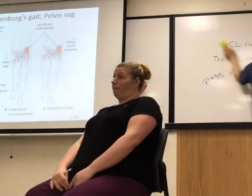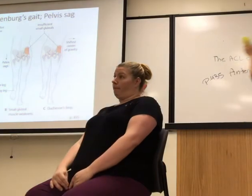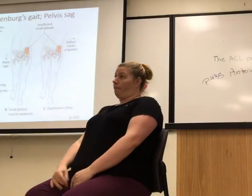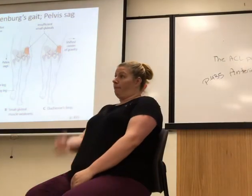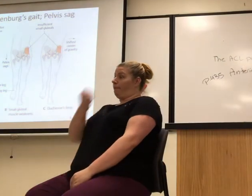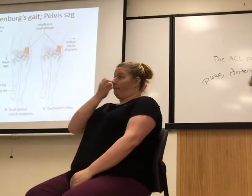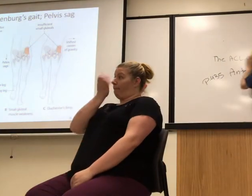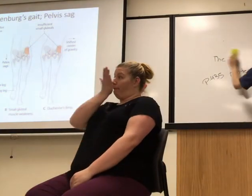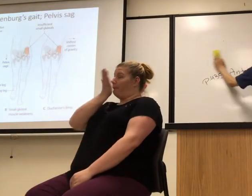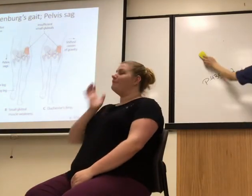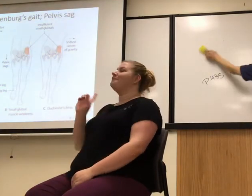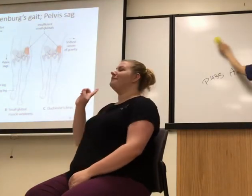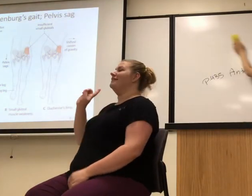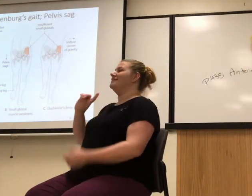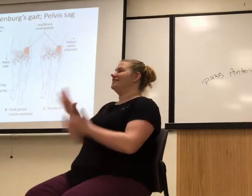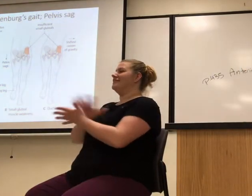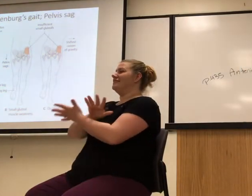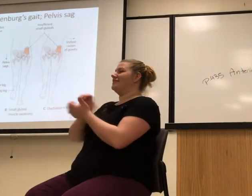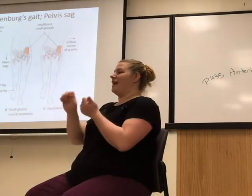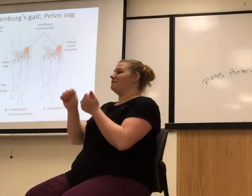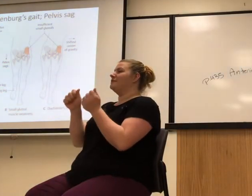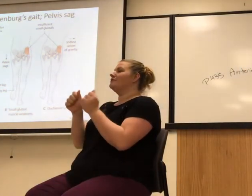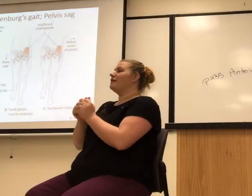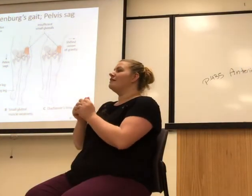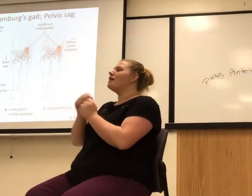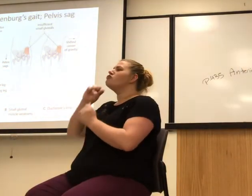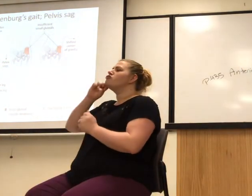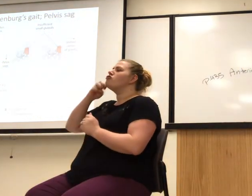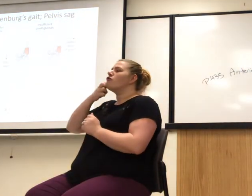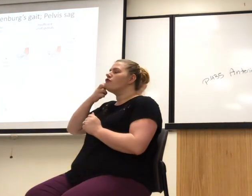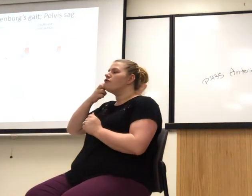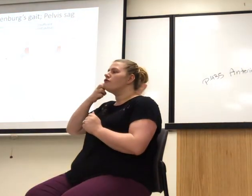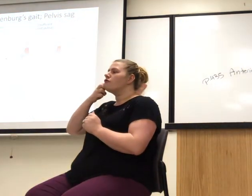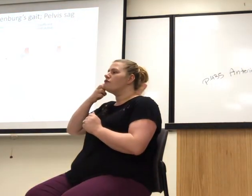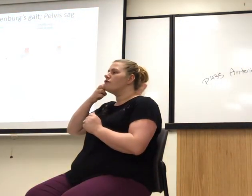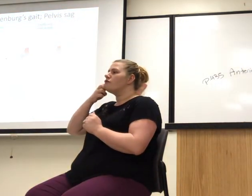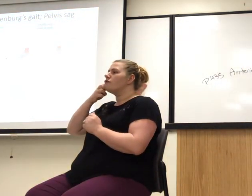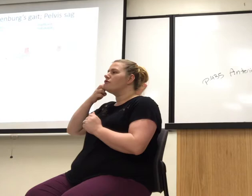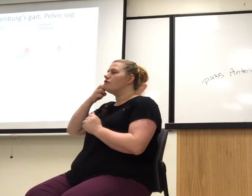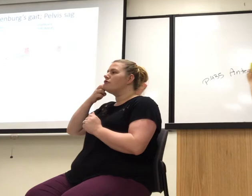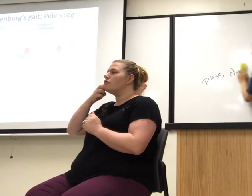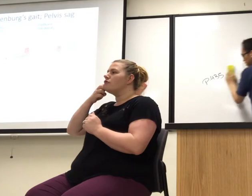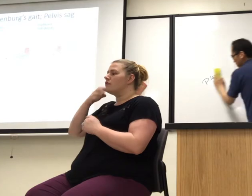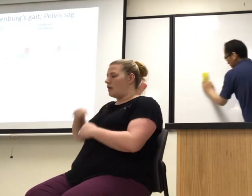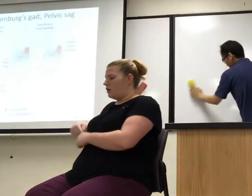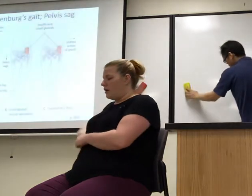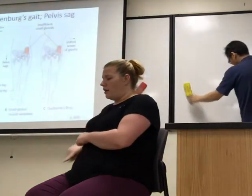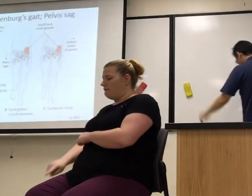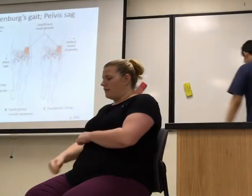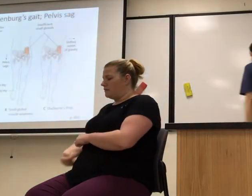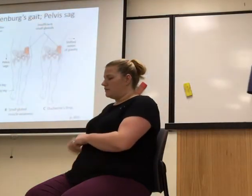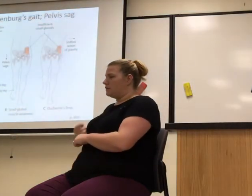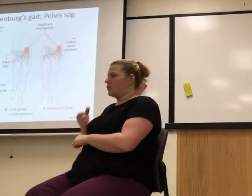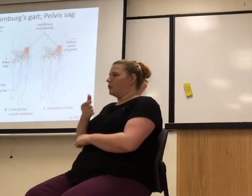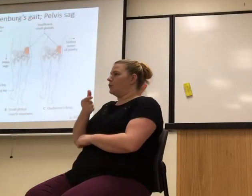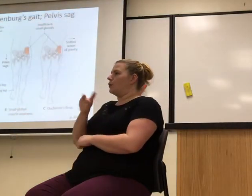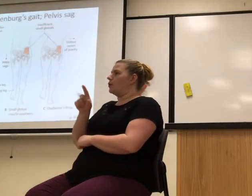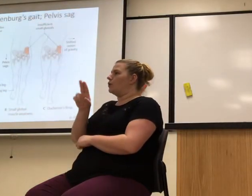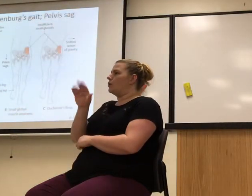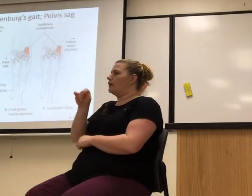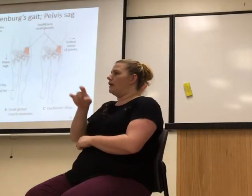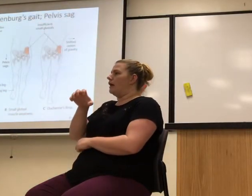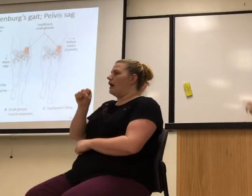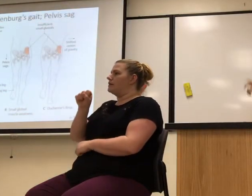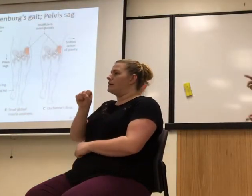this is a damage of a nerve that innervates gluteus medius and